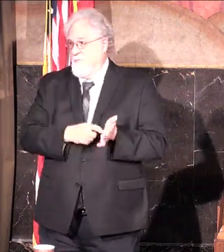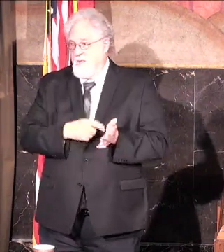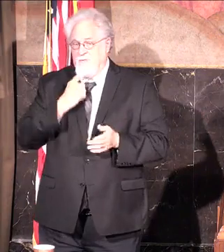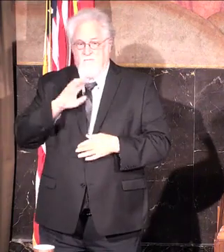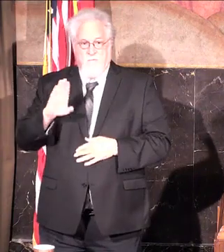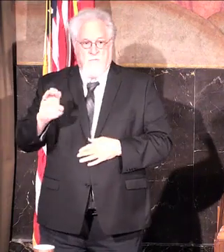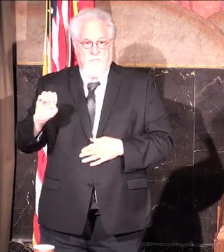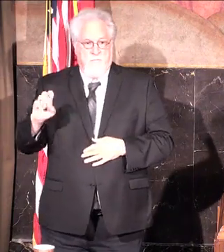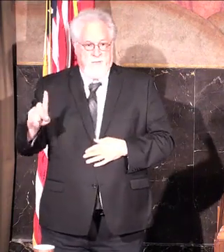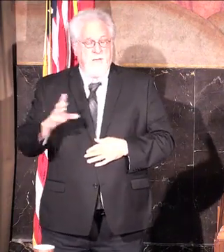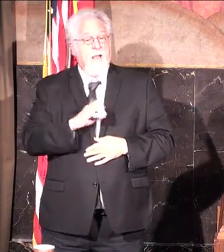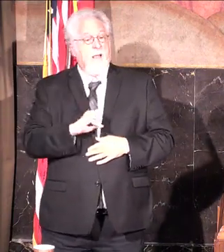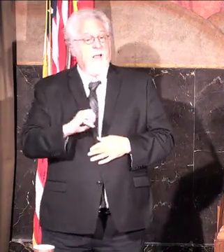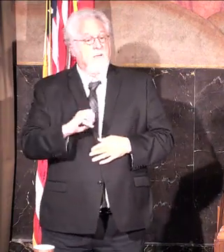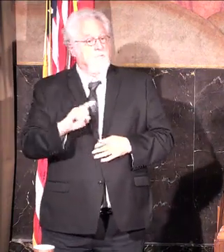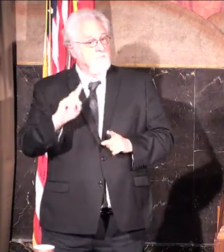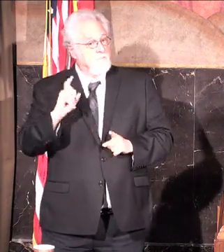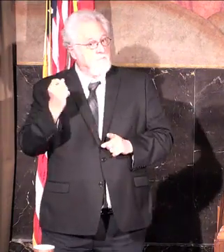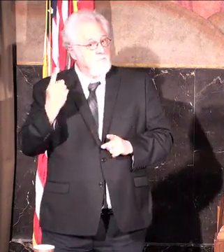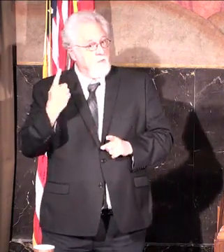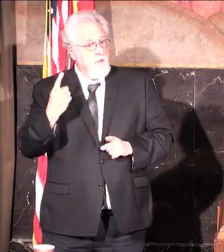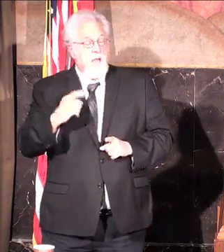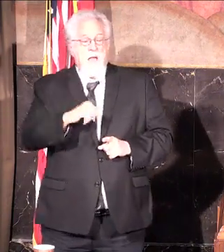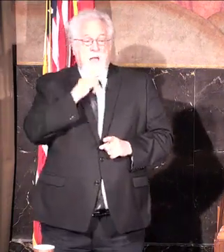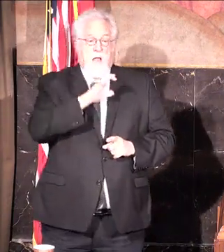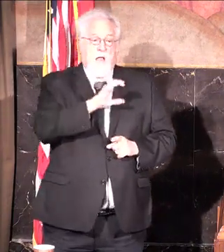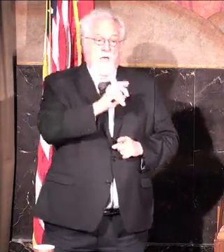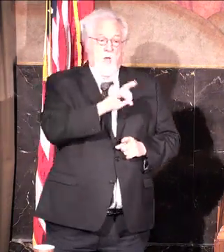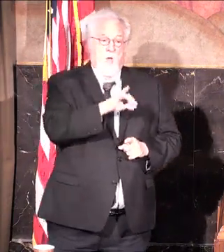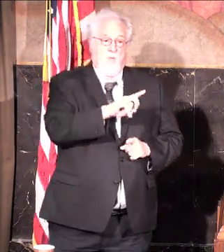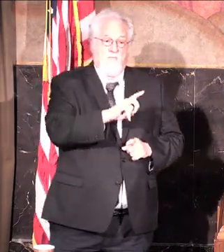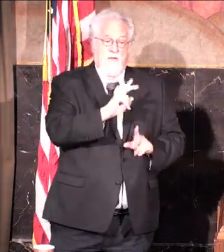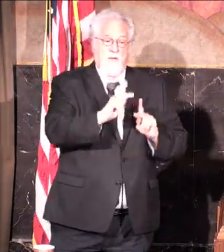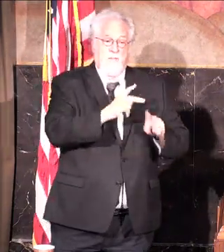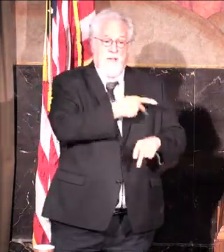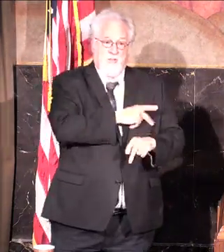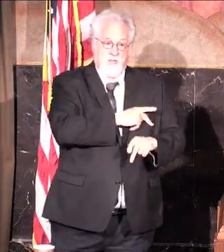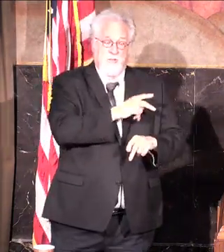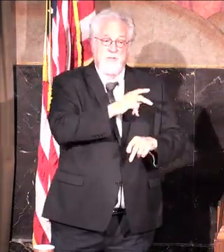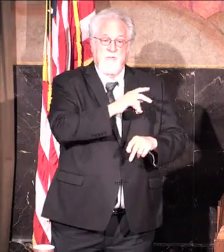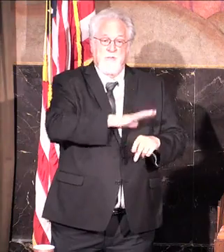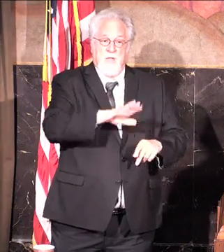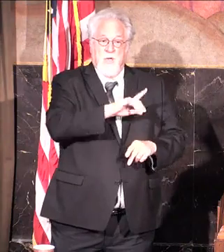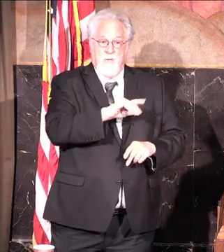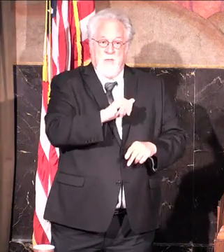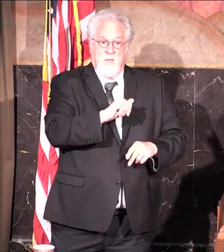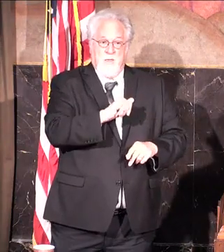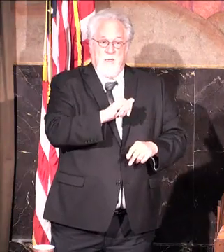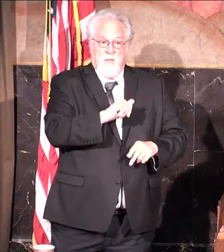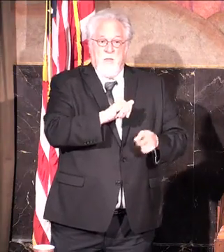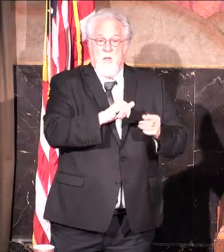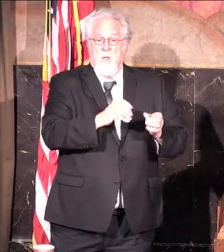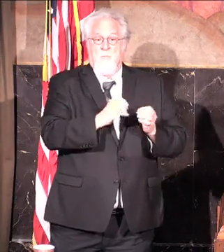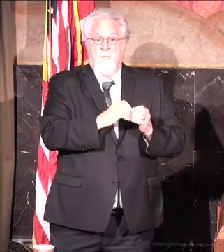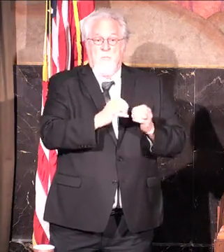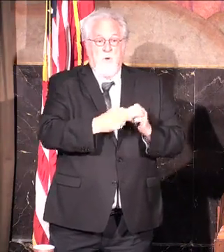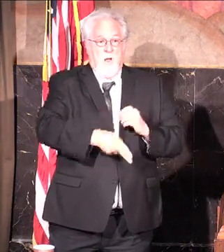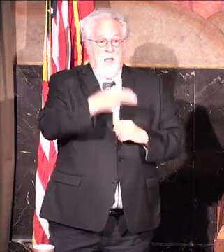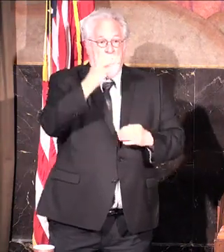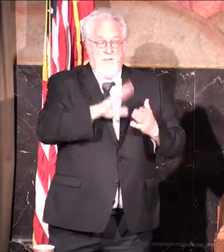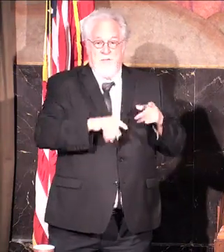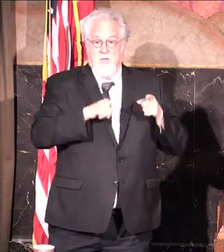beds. And keeping in mind that the non-COVID patient population across the state of Louisiana today is much higher than it